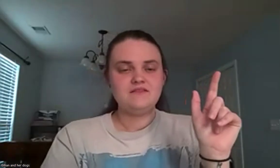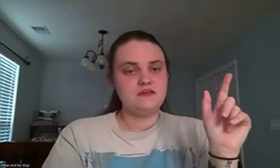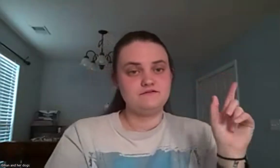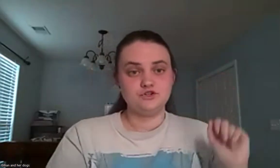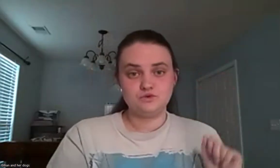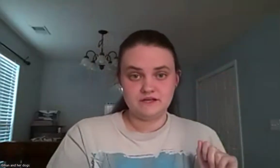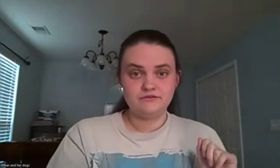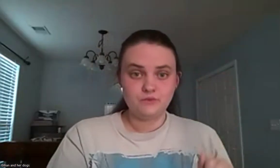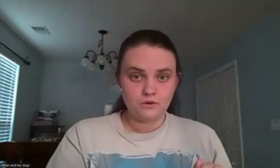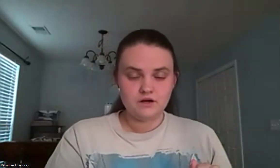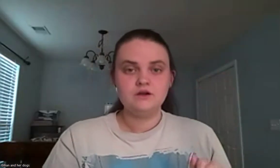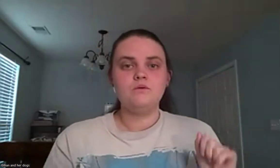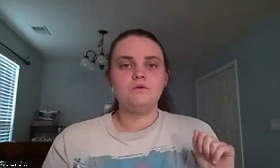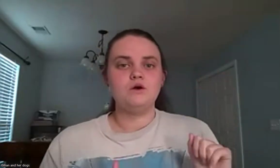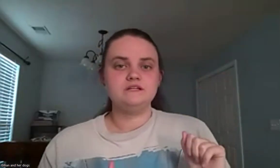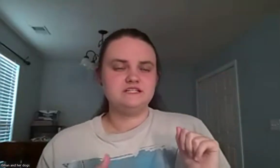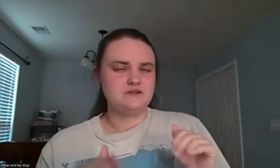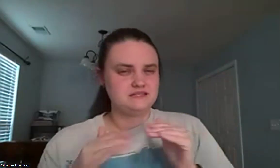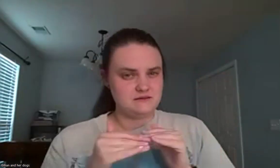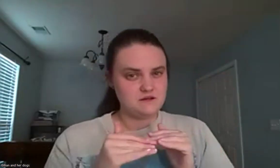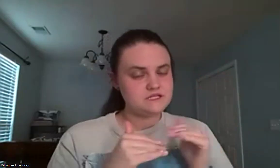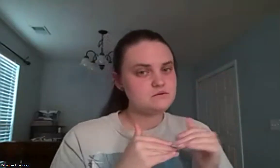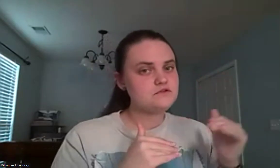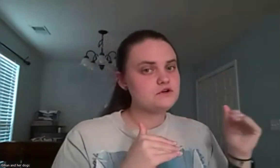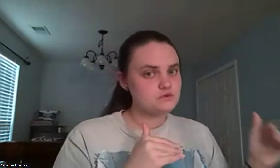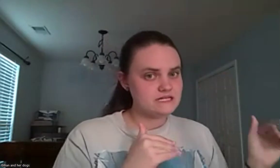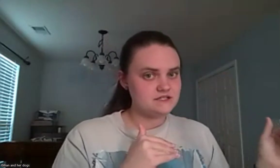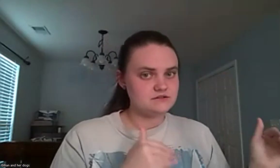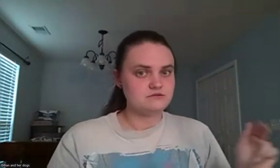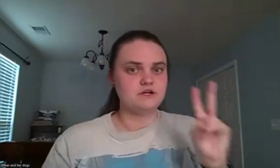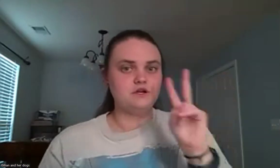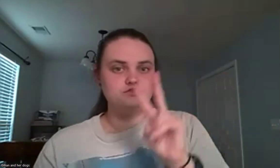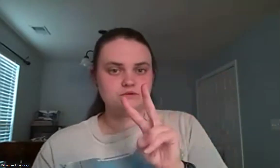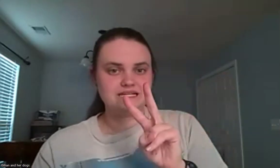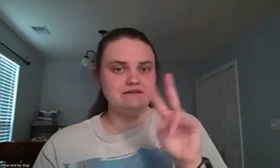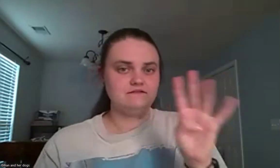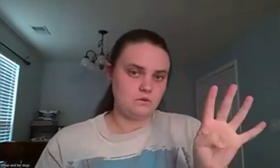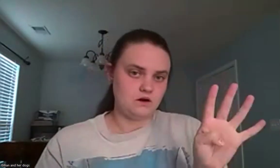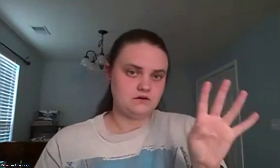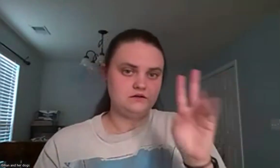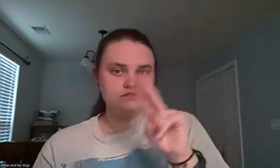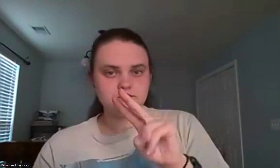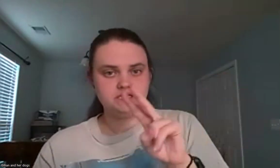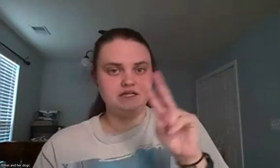Then for 24, we're going to do that same thing we did with our 22. So we're going to go 24,